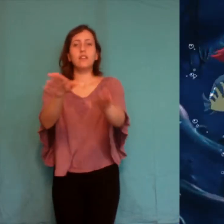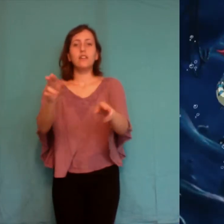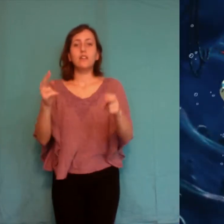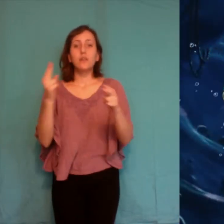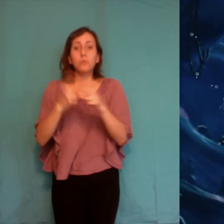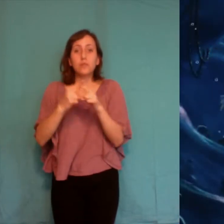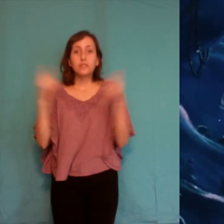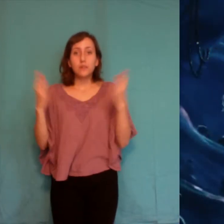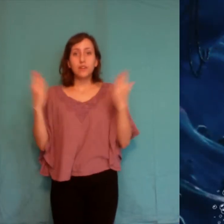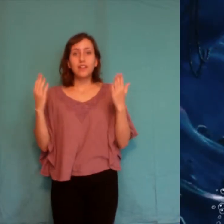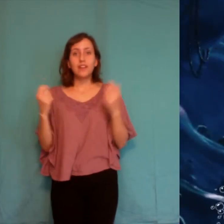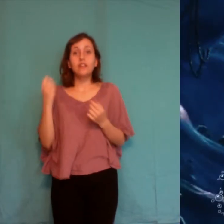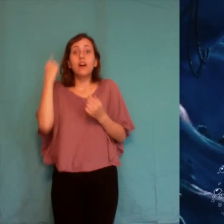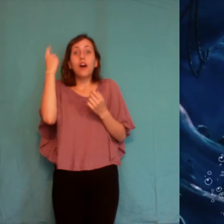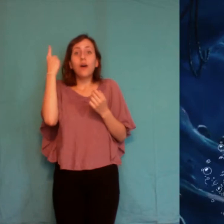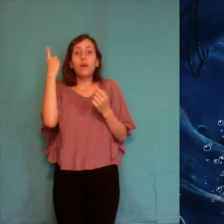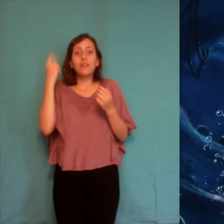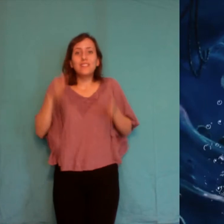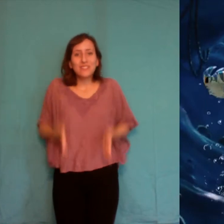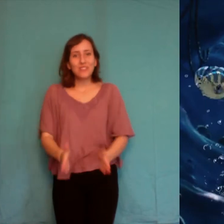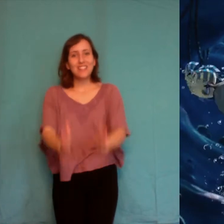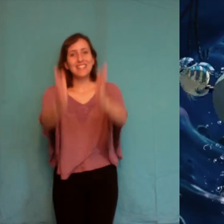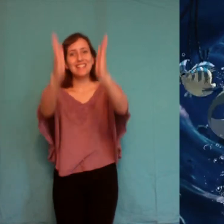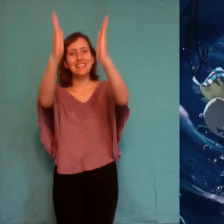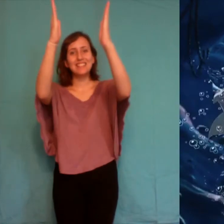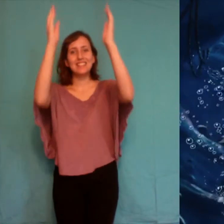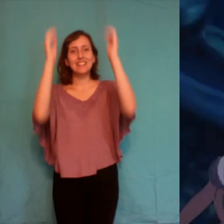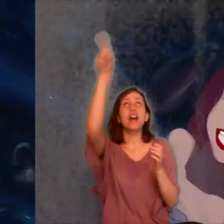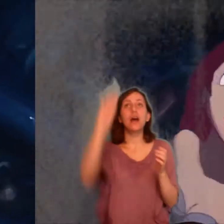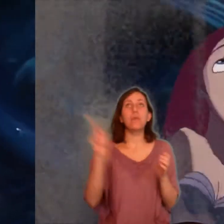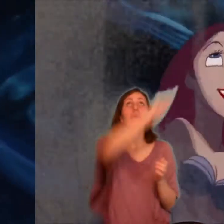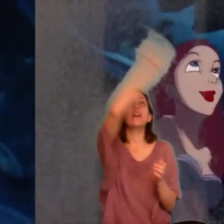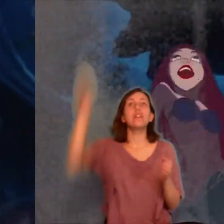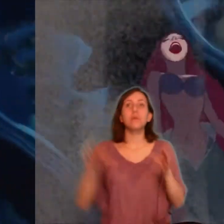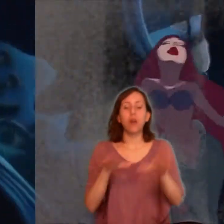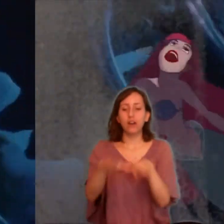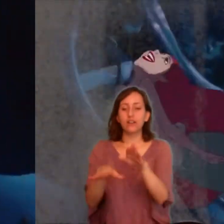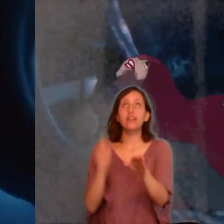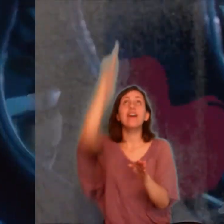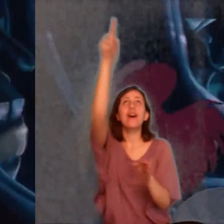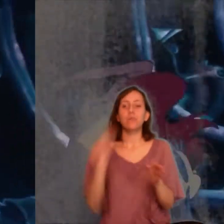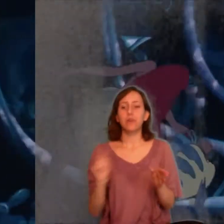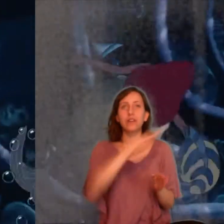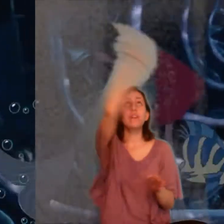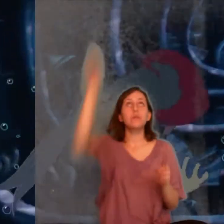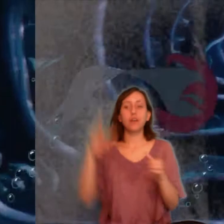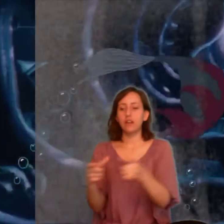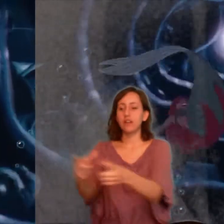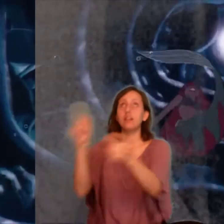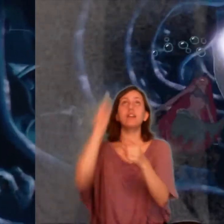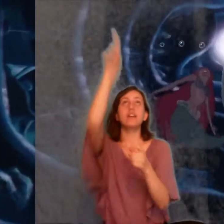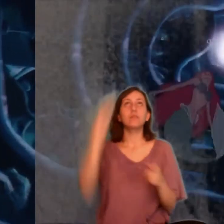along down a, what's that word again? Street. Up where they walk, up where